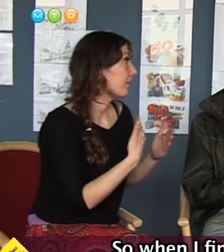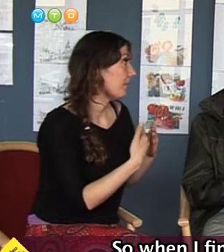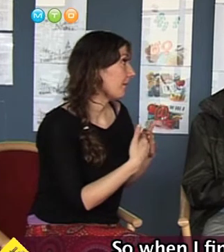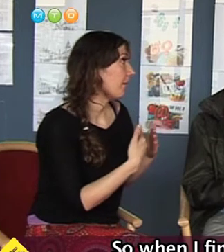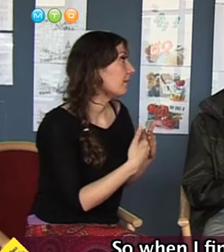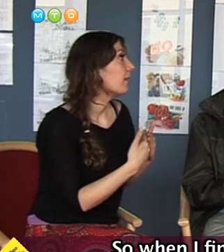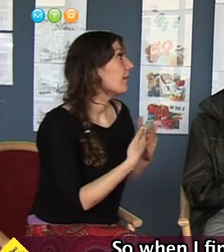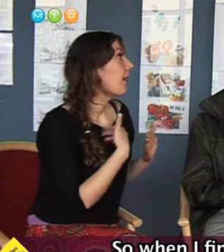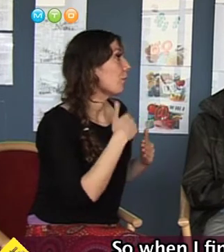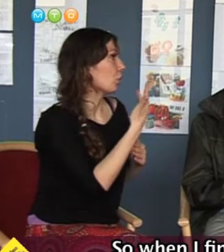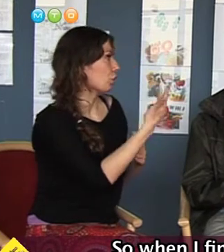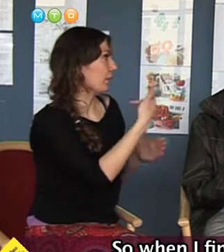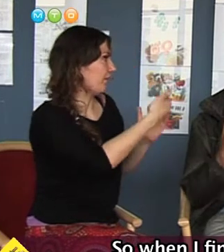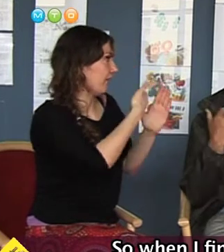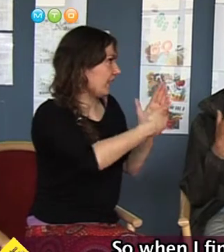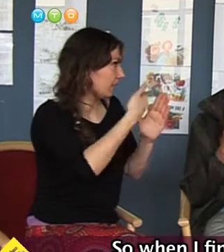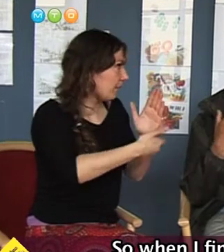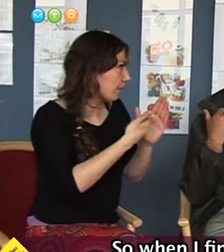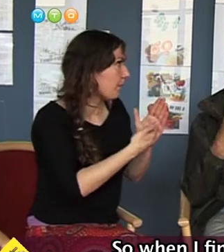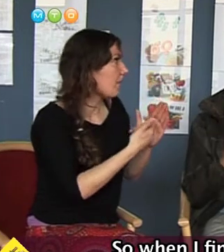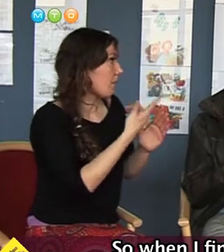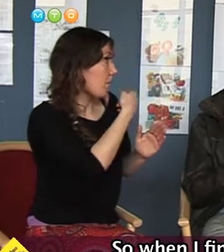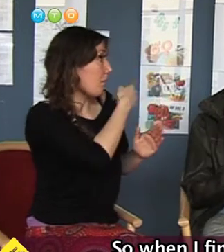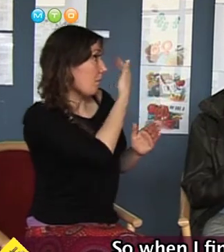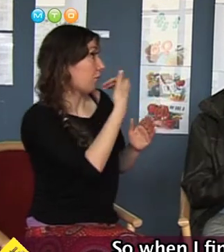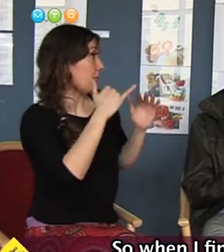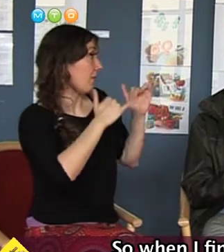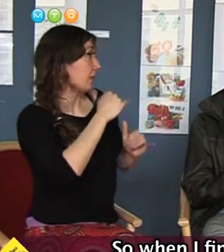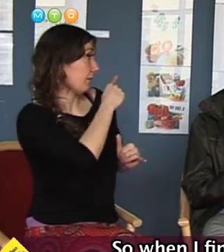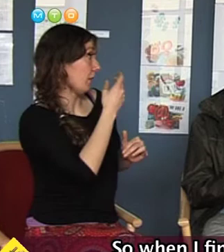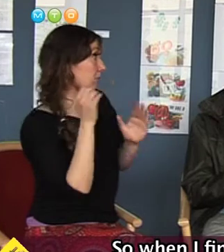finished this trilogy, the trilogy from Sherlock, they're going to show part of it in a minute.